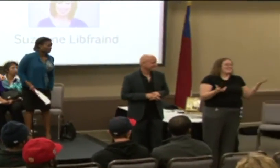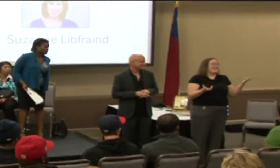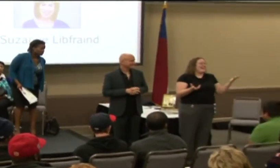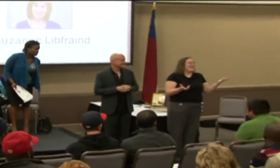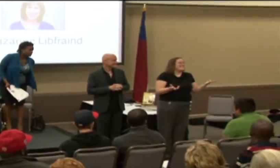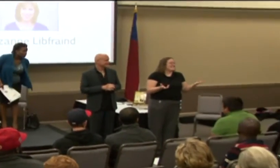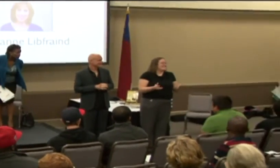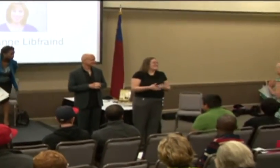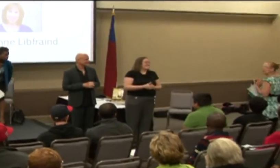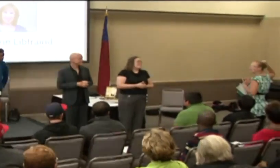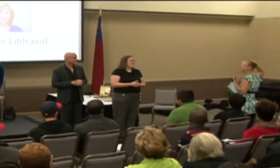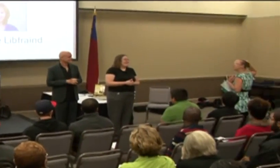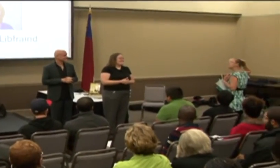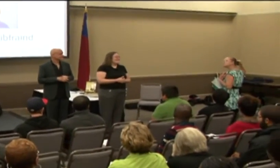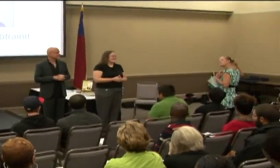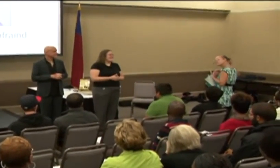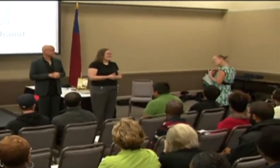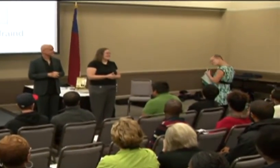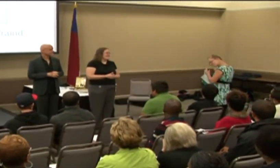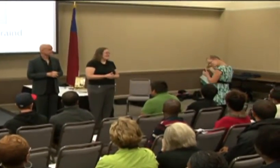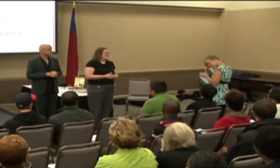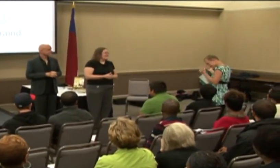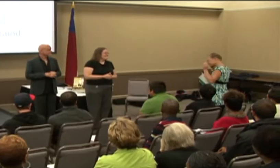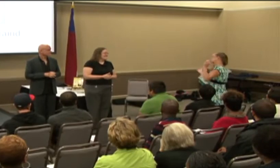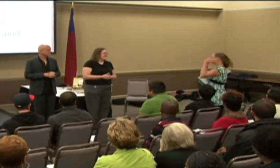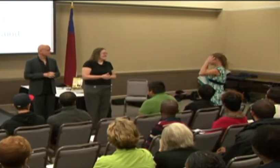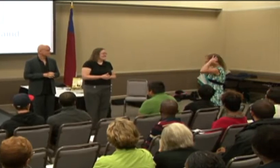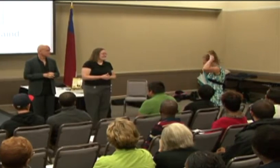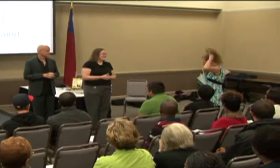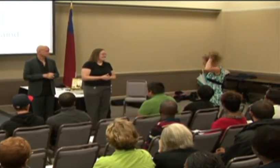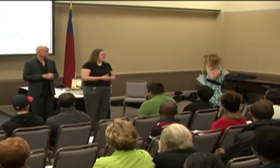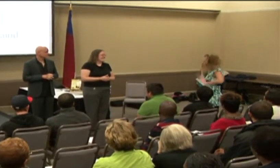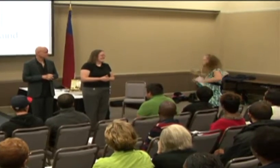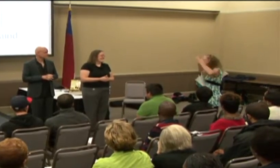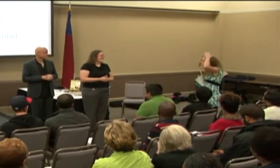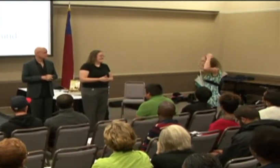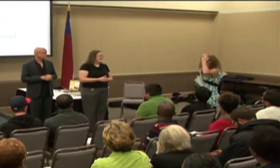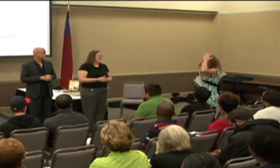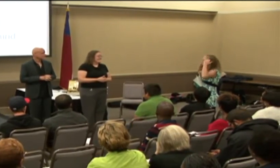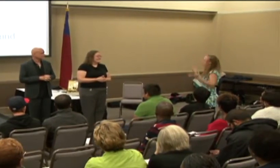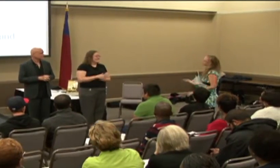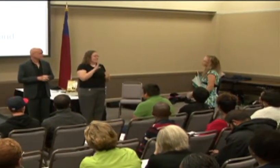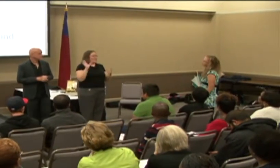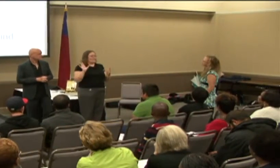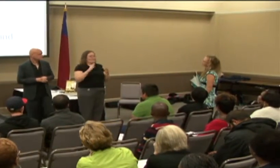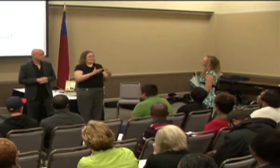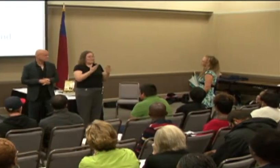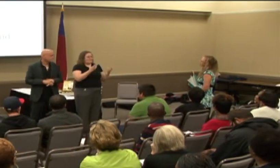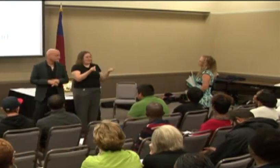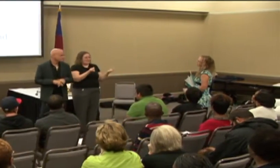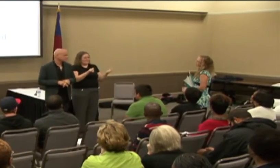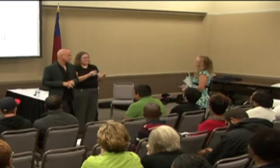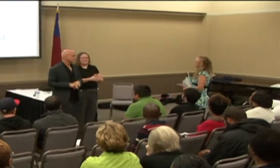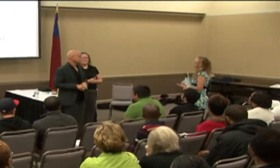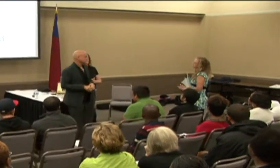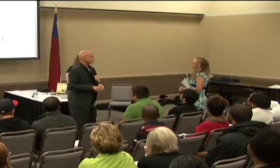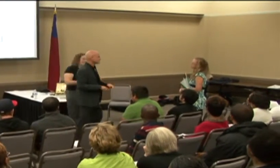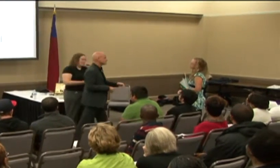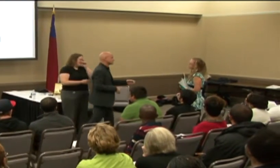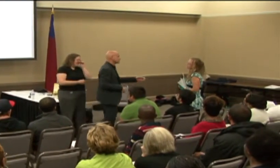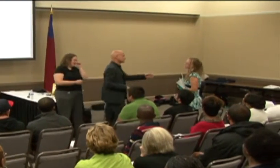Oh, but it's real long? Okay. Okay. So Doug, what is your suggestion for that?